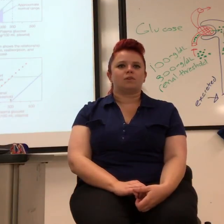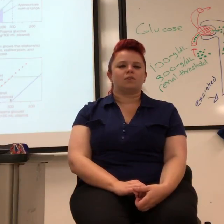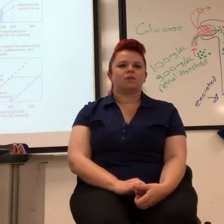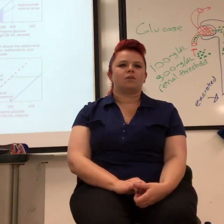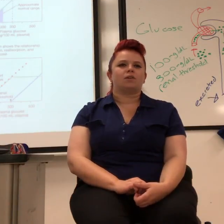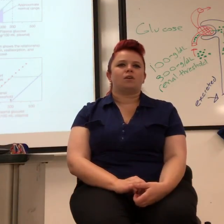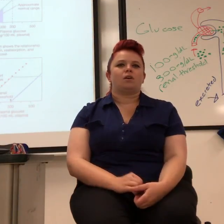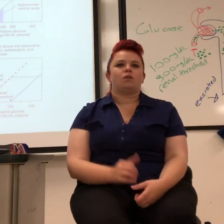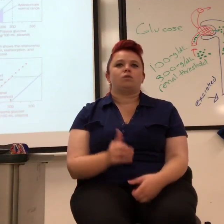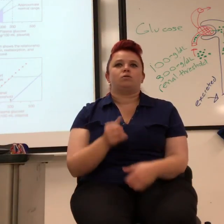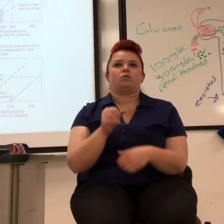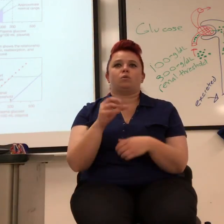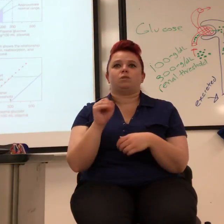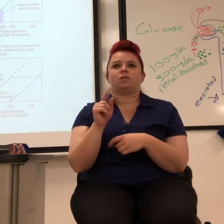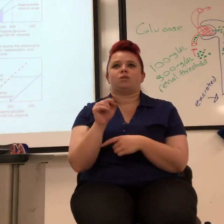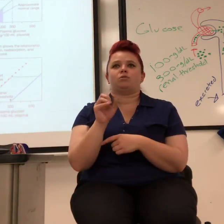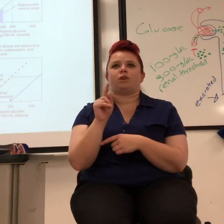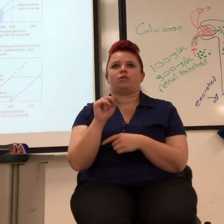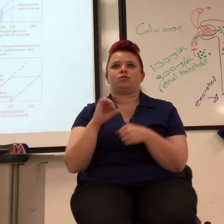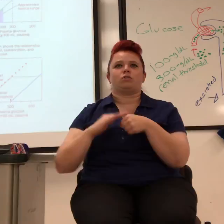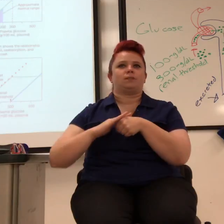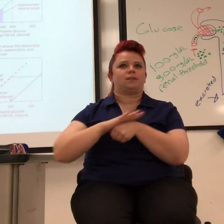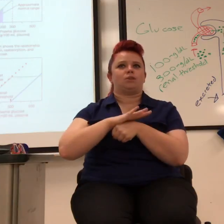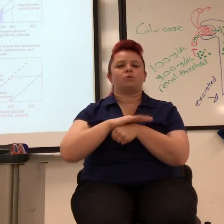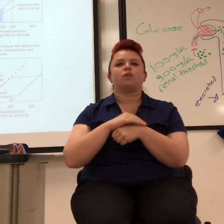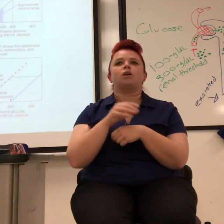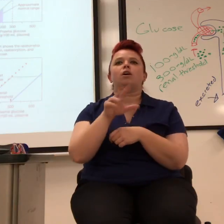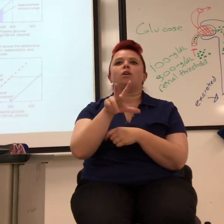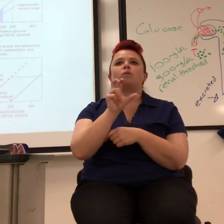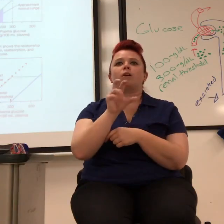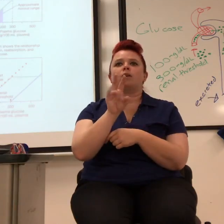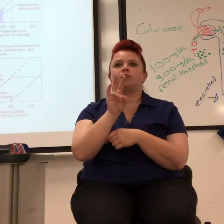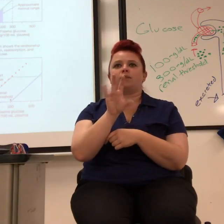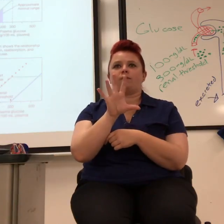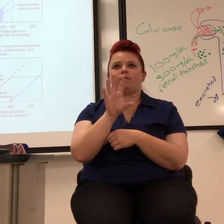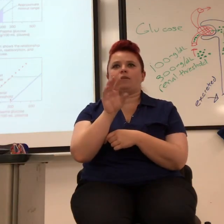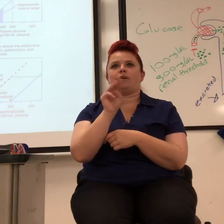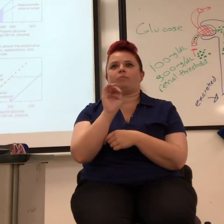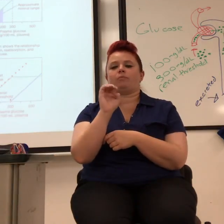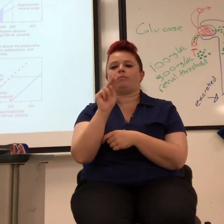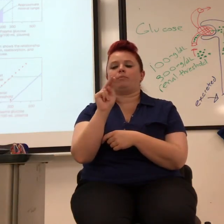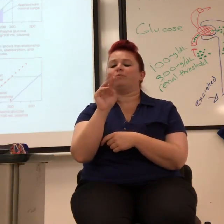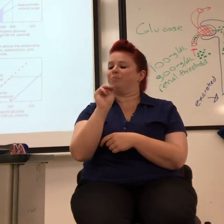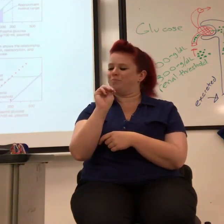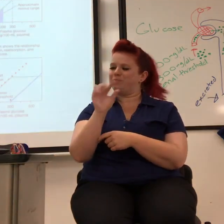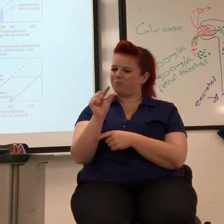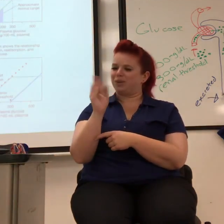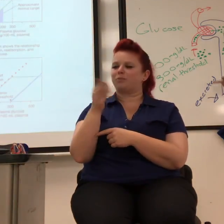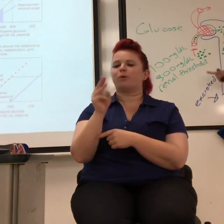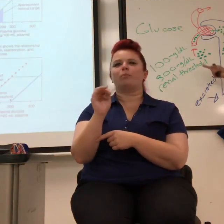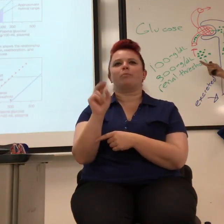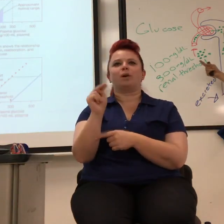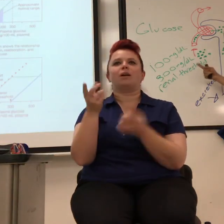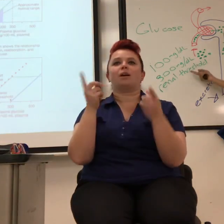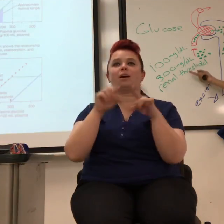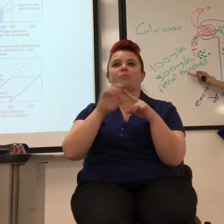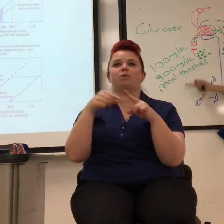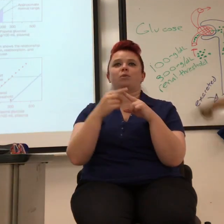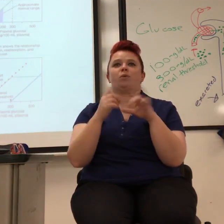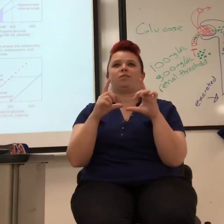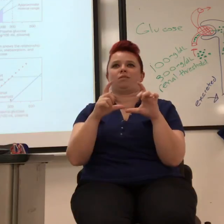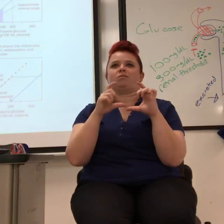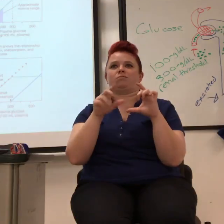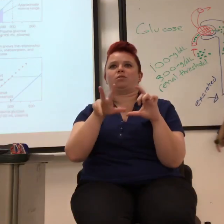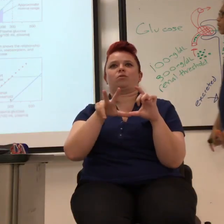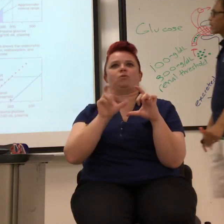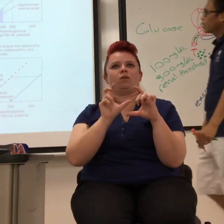So saturation is 375 mg per minute. That occurs when the concentration is 300. So